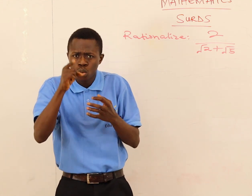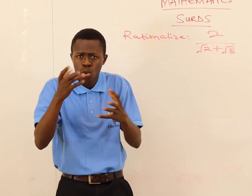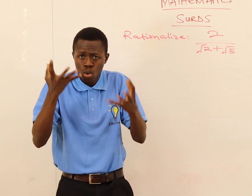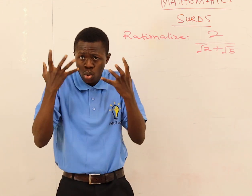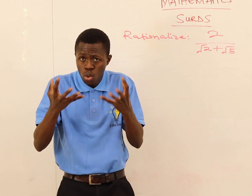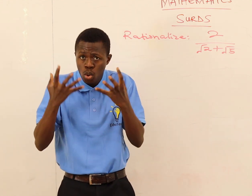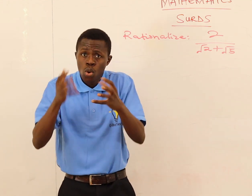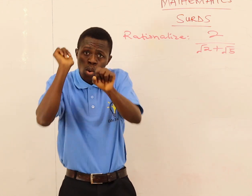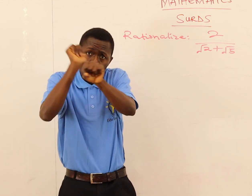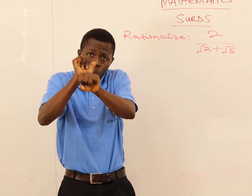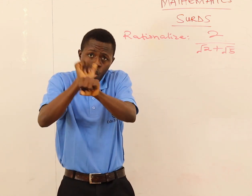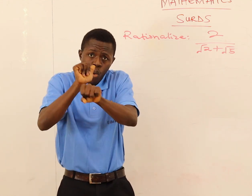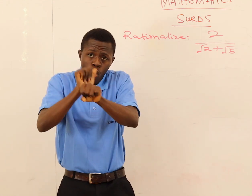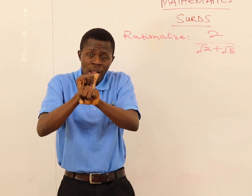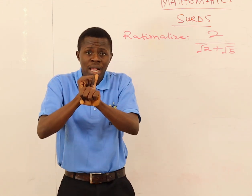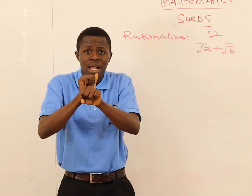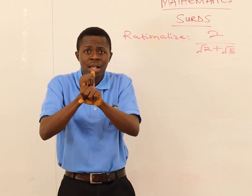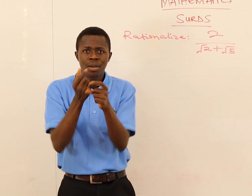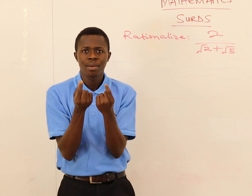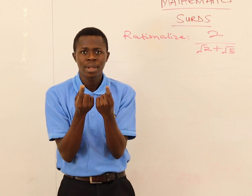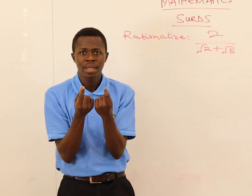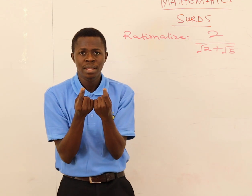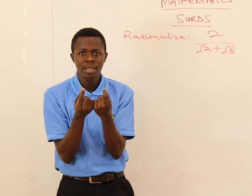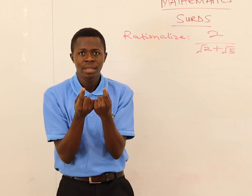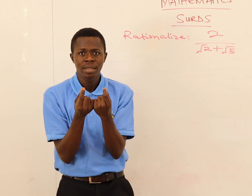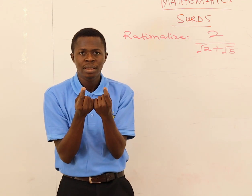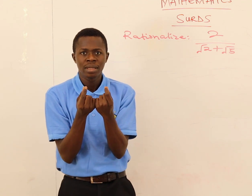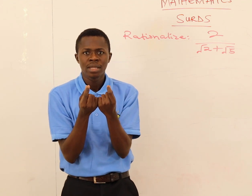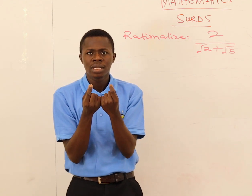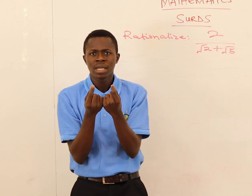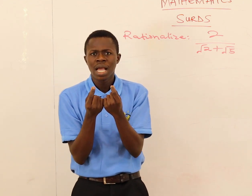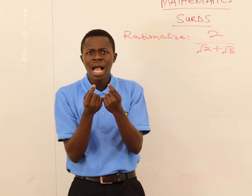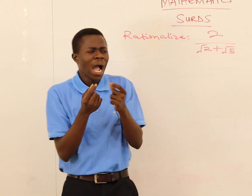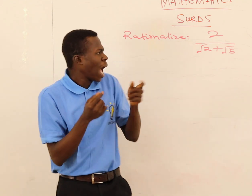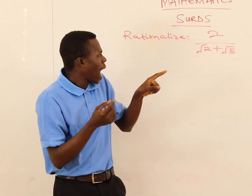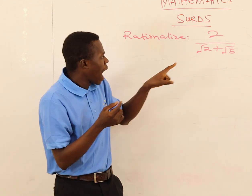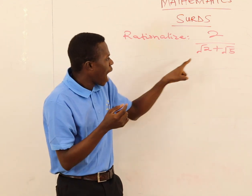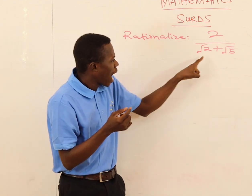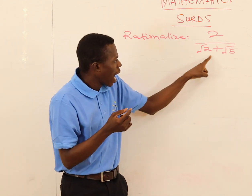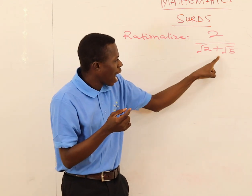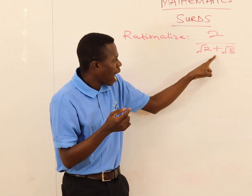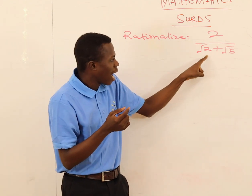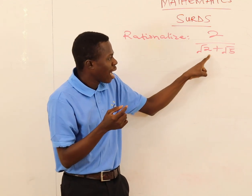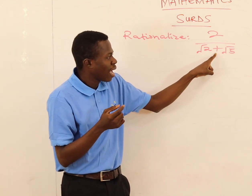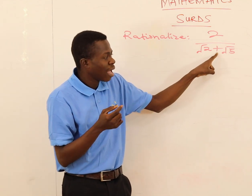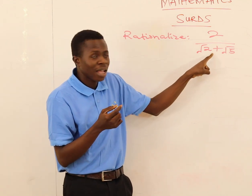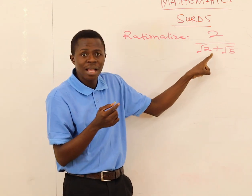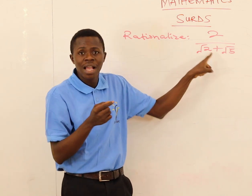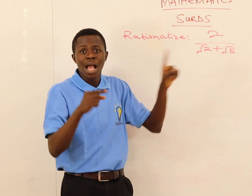we are saying that if you want to rationalize this particular expression, how